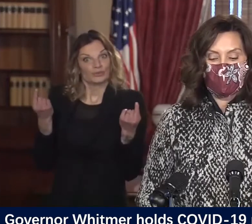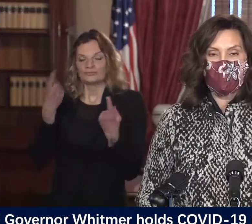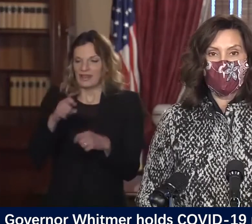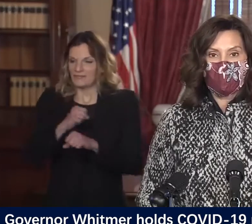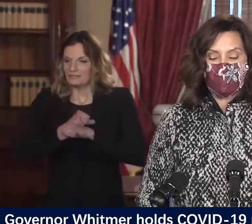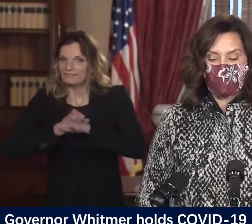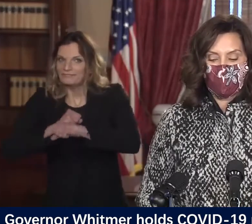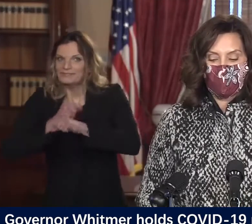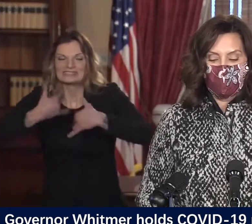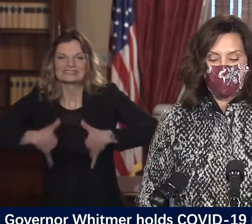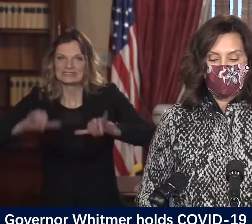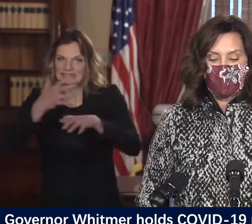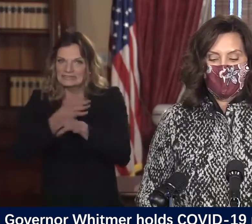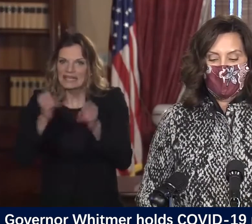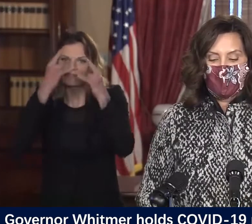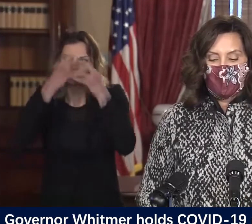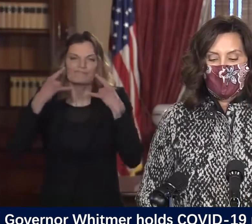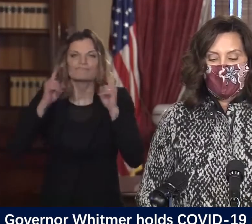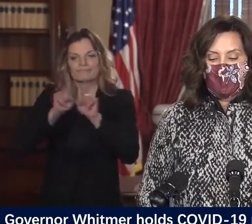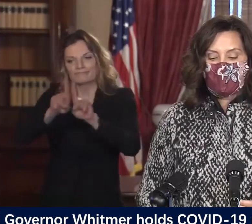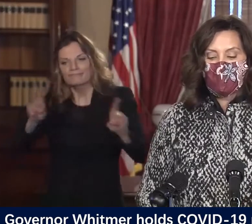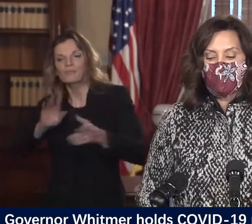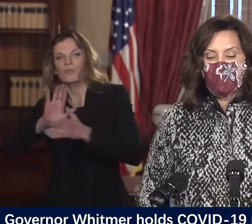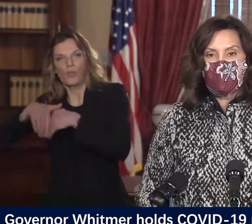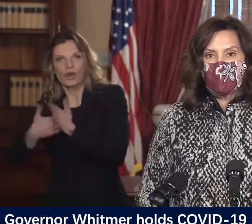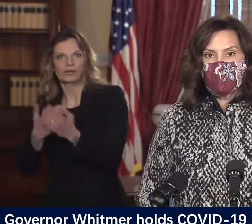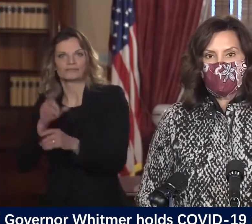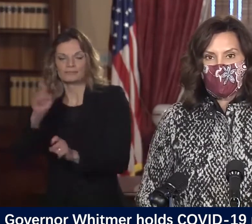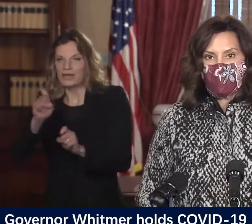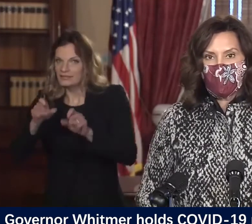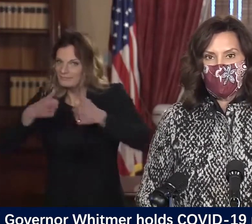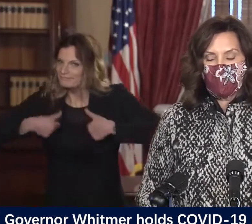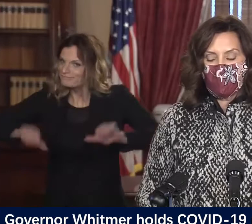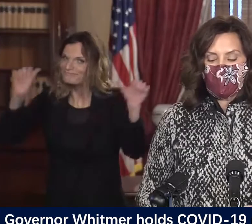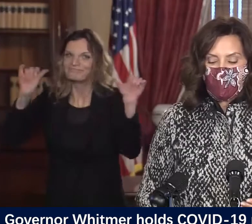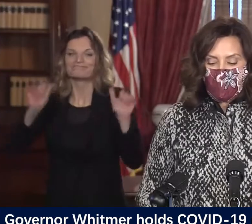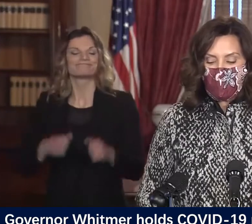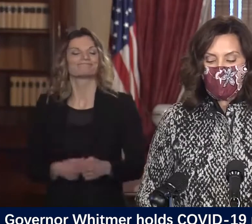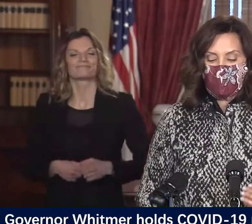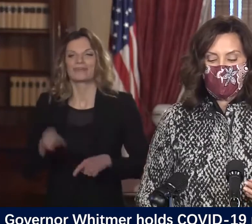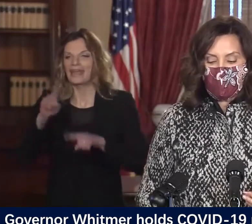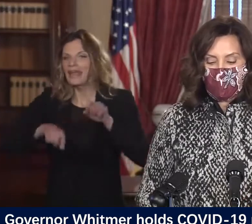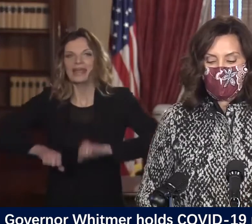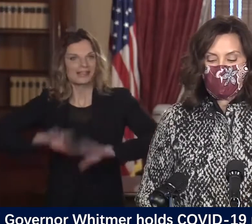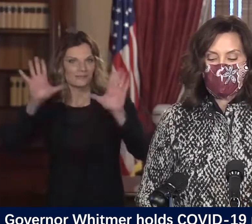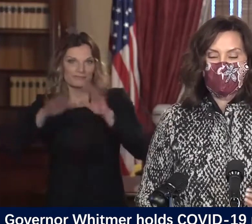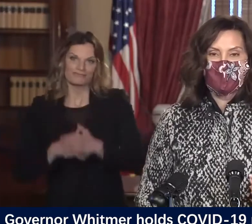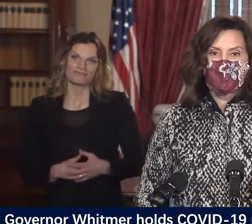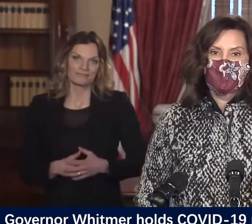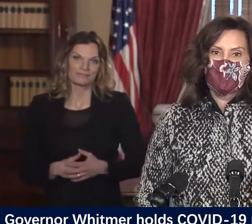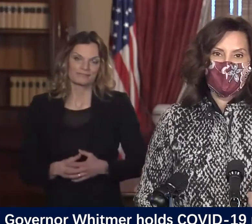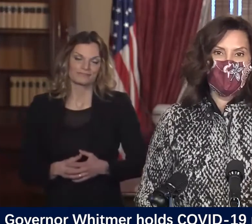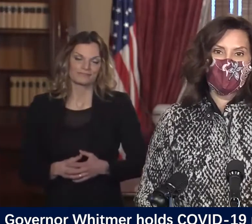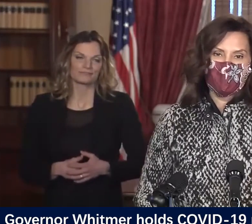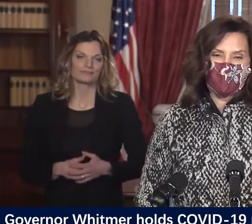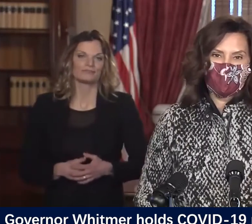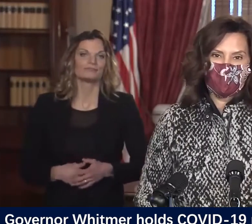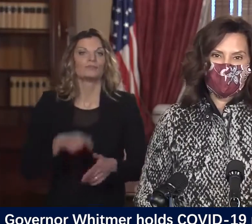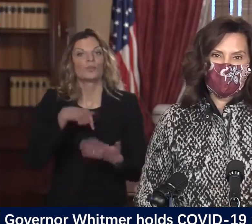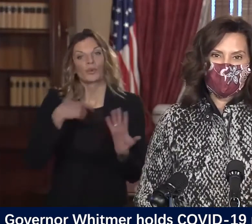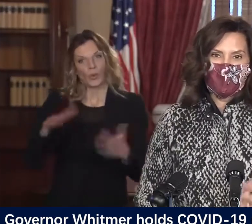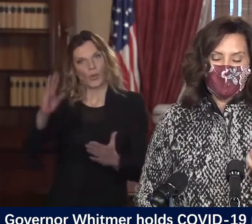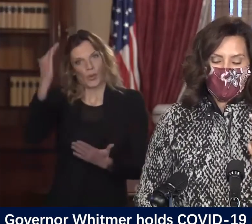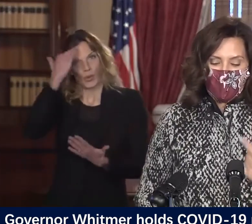COVID-19 once and for all. It's imperative that we protect one another by doing the things we know to